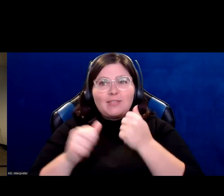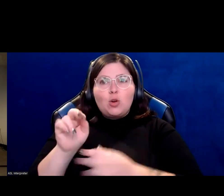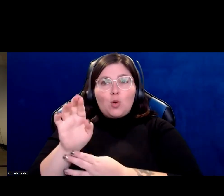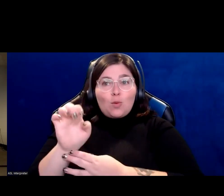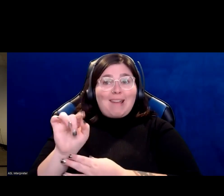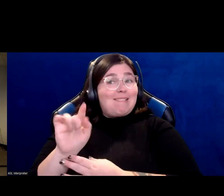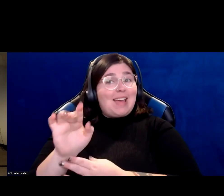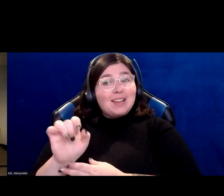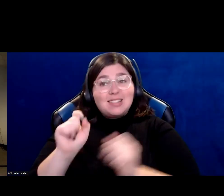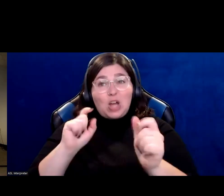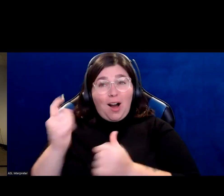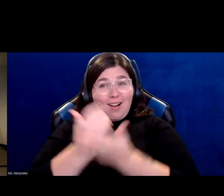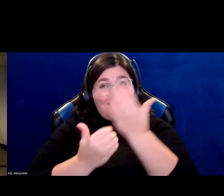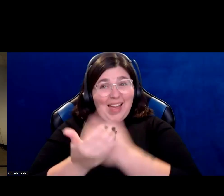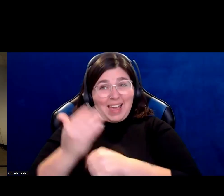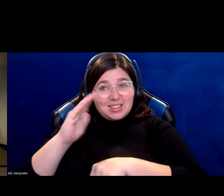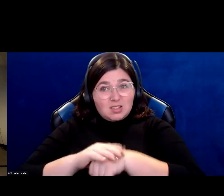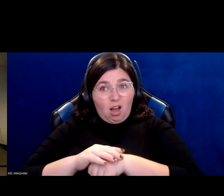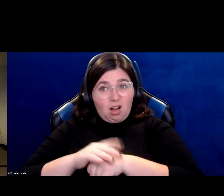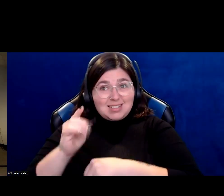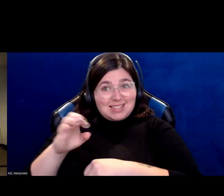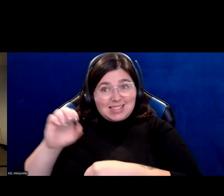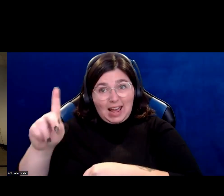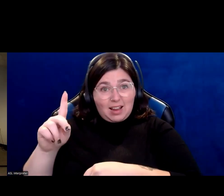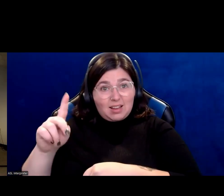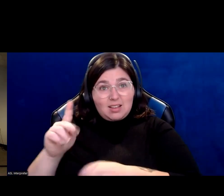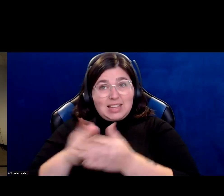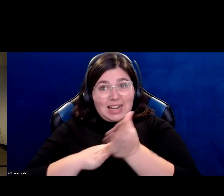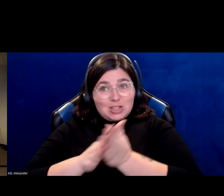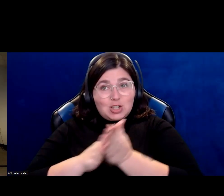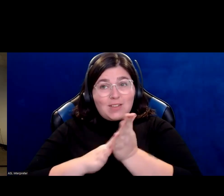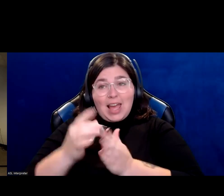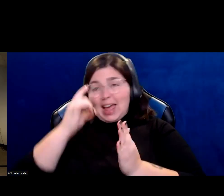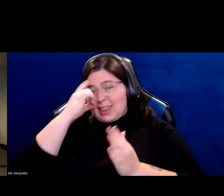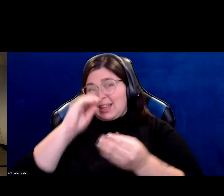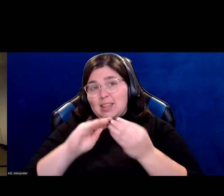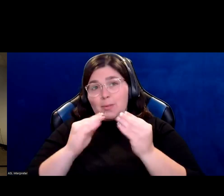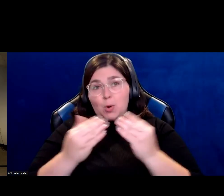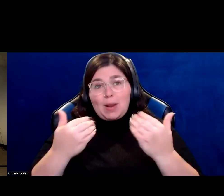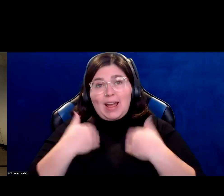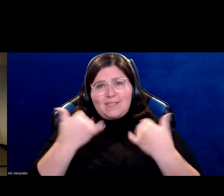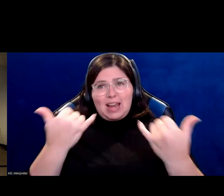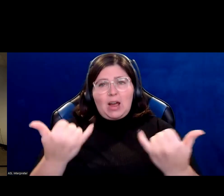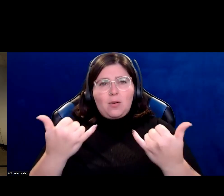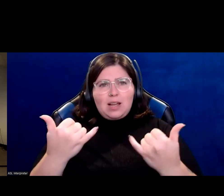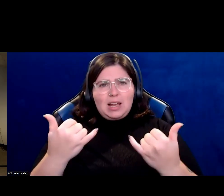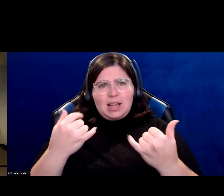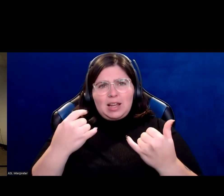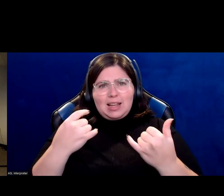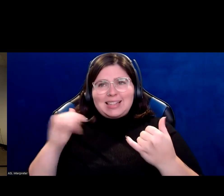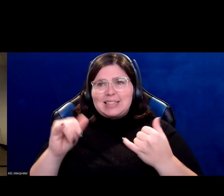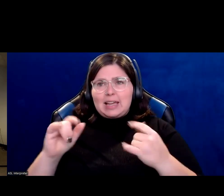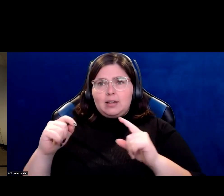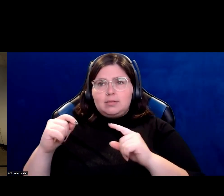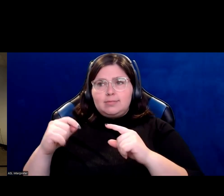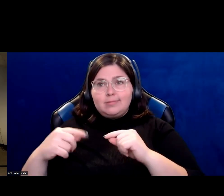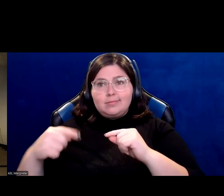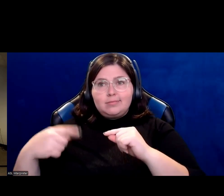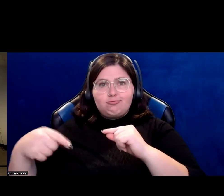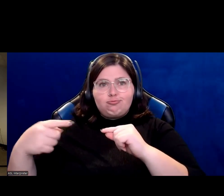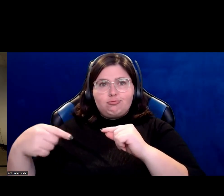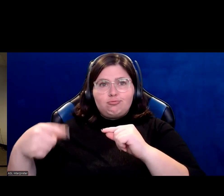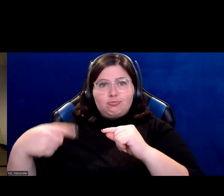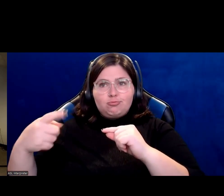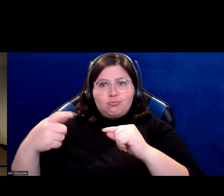on deck initiative. I believe the number that we have now, but it's a ticker that continues